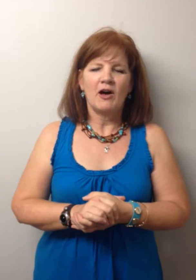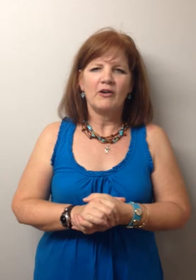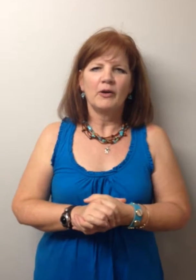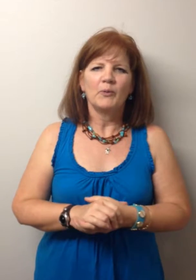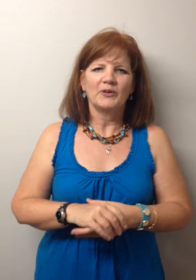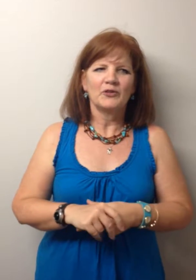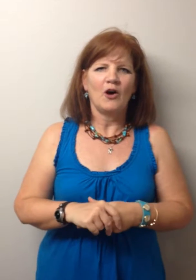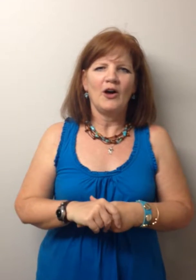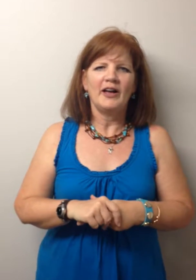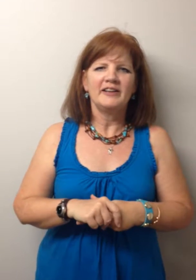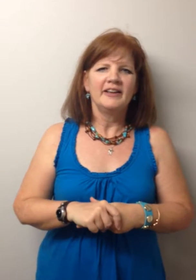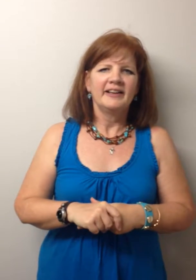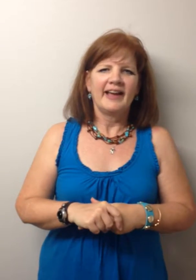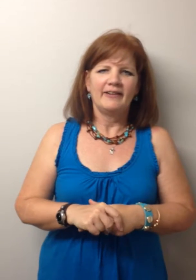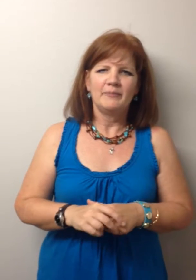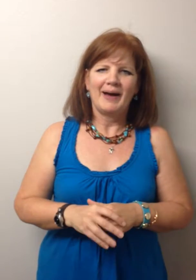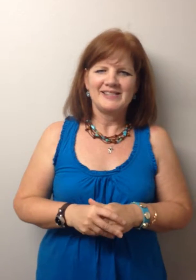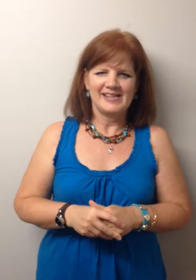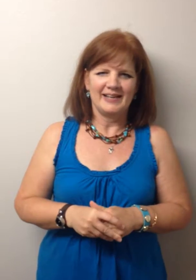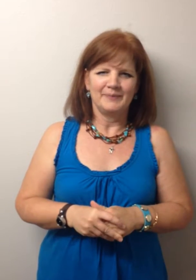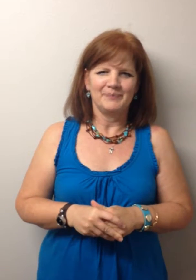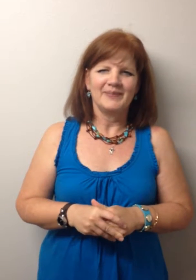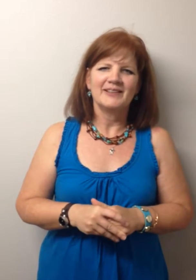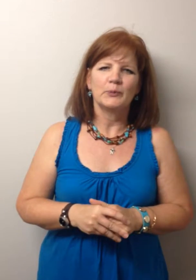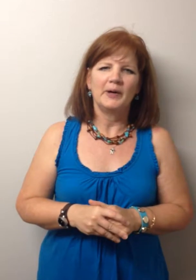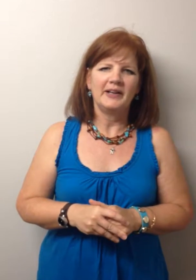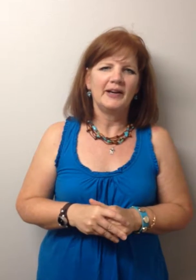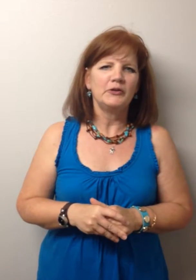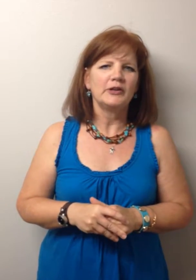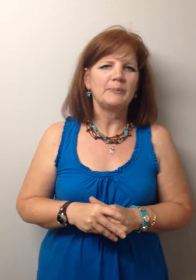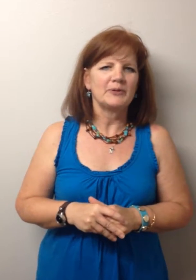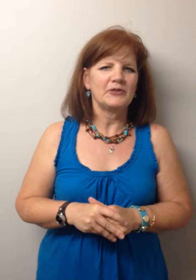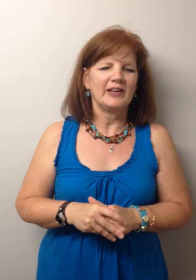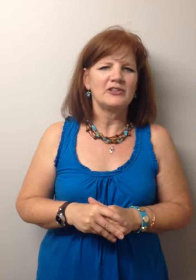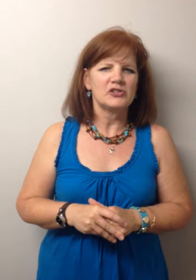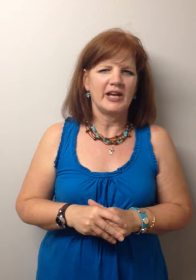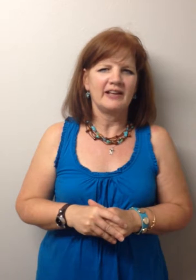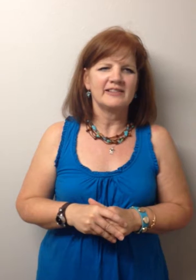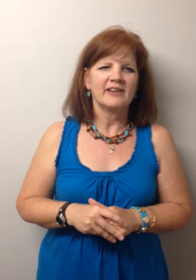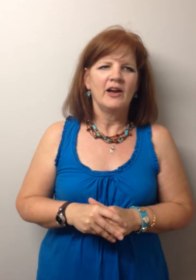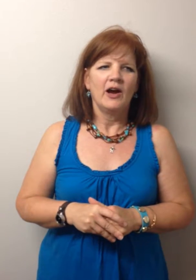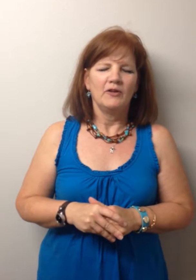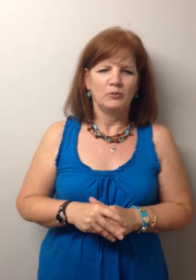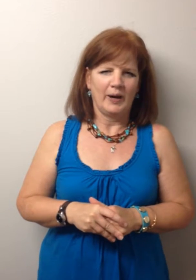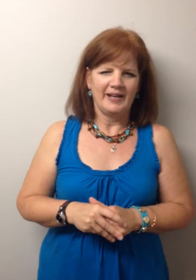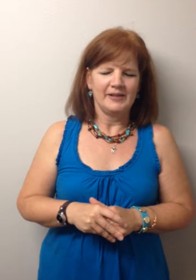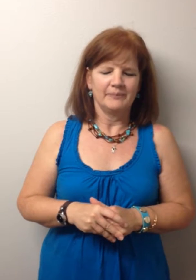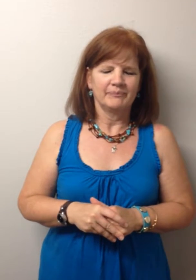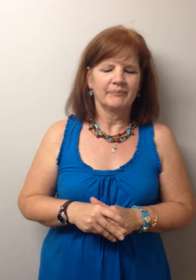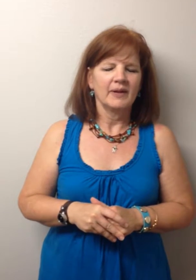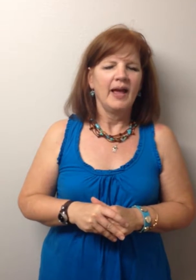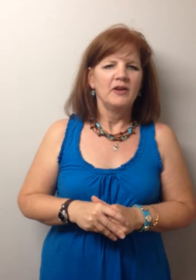song works on counting by 10. It's 100% chance of rain.